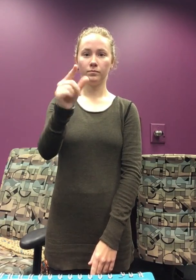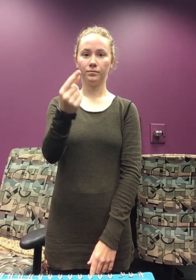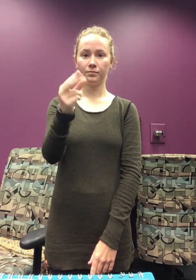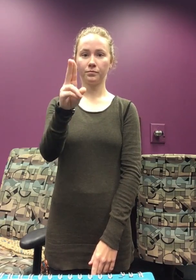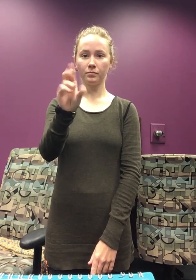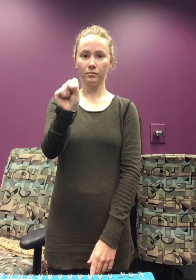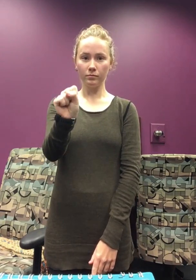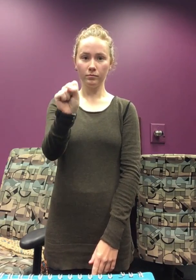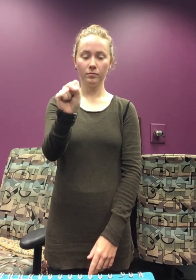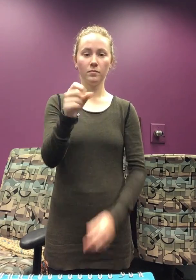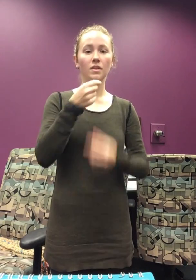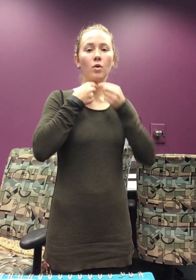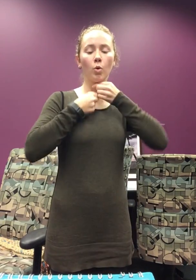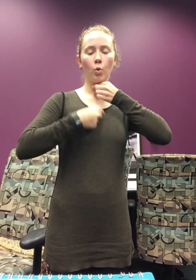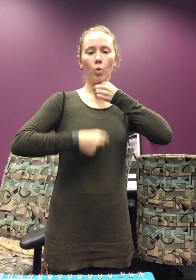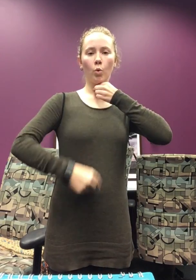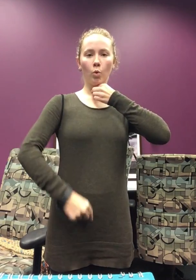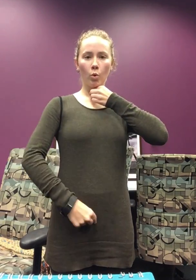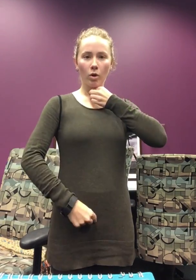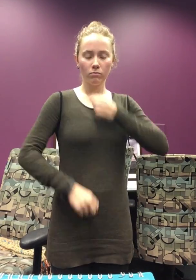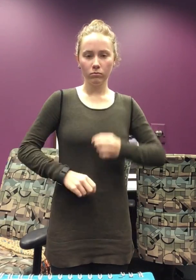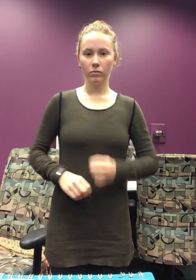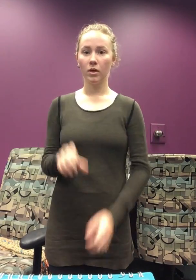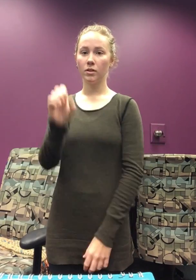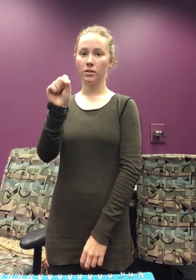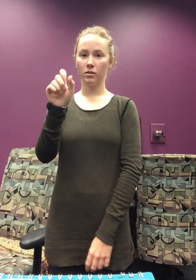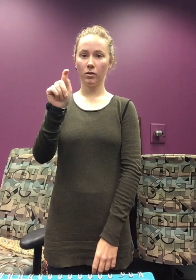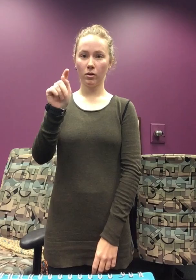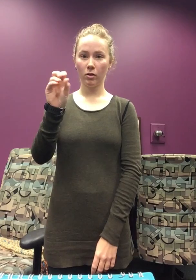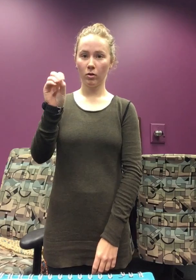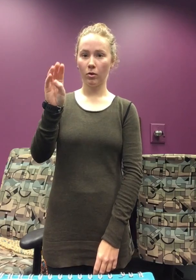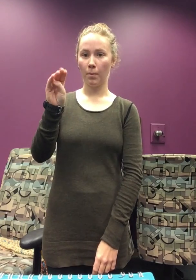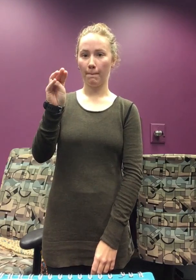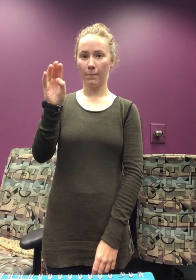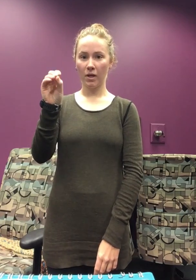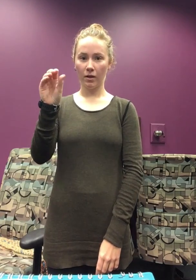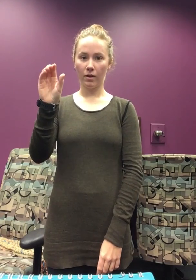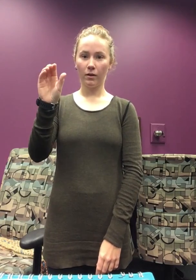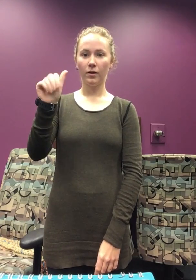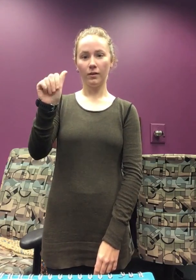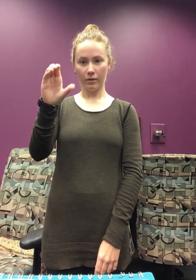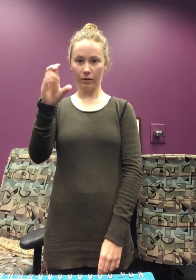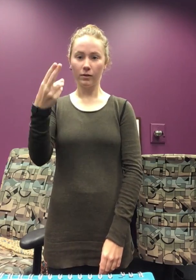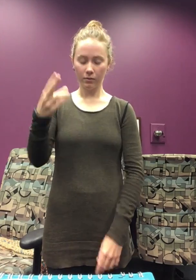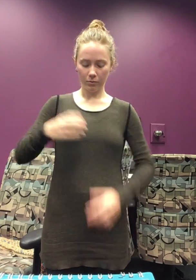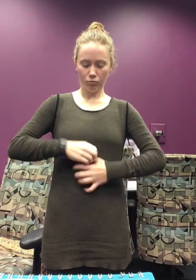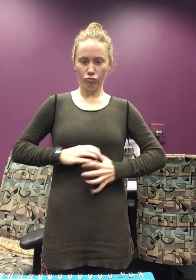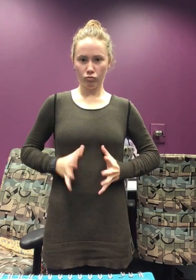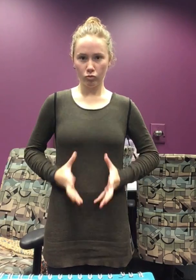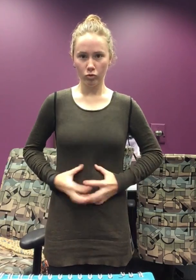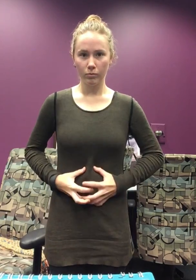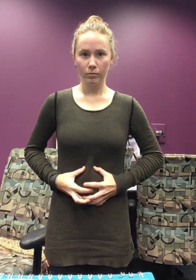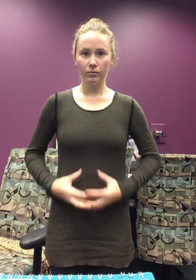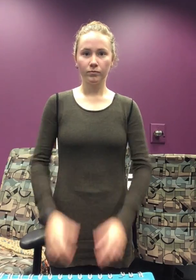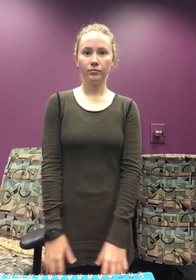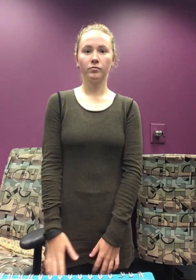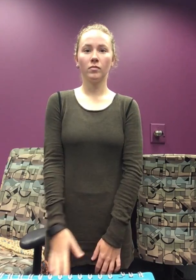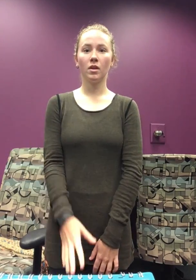and our intestines. And then we're going to talk about our trachea and our lungs and our